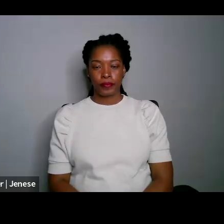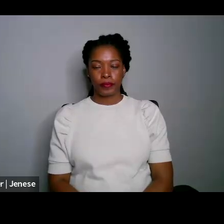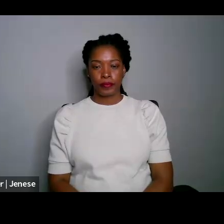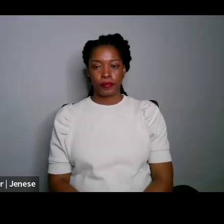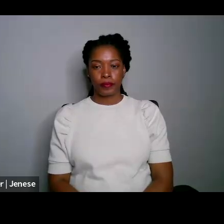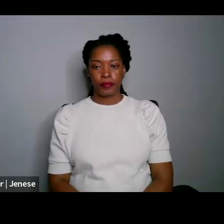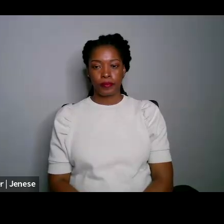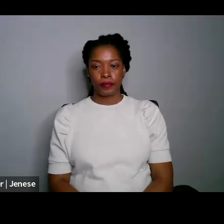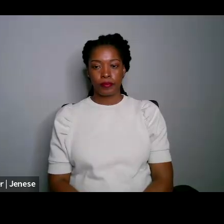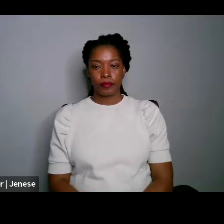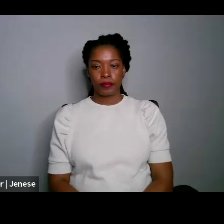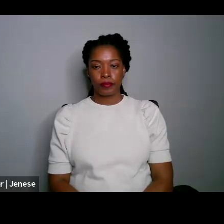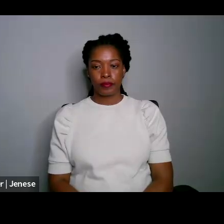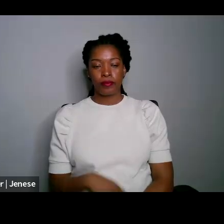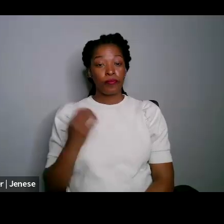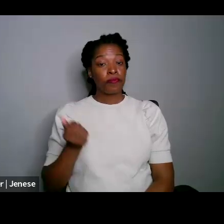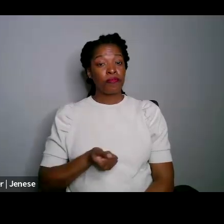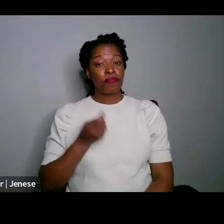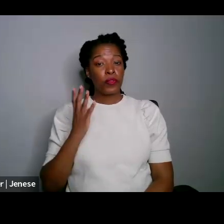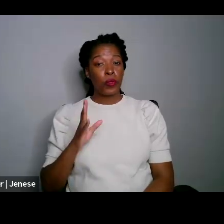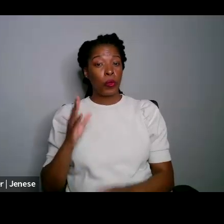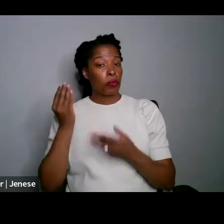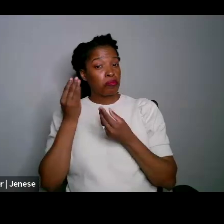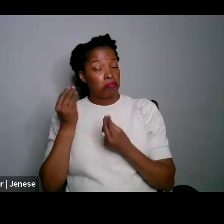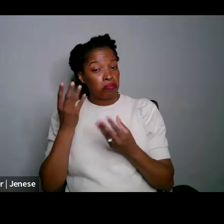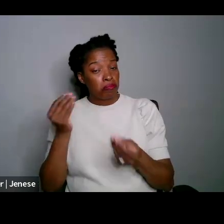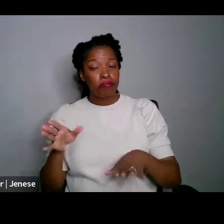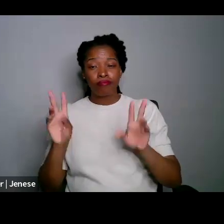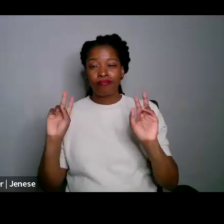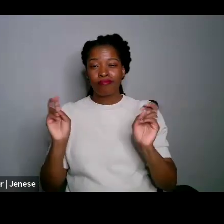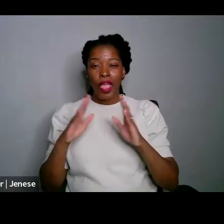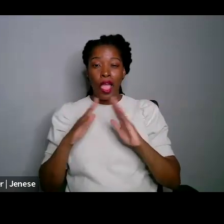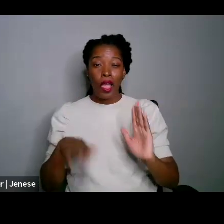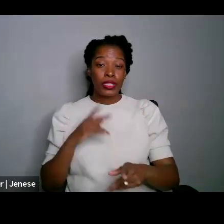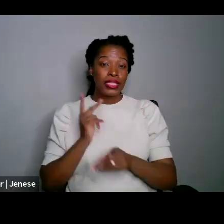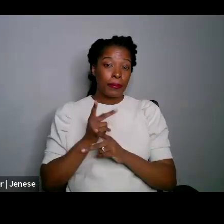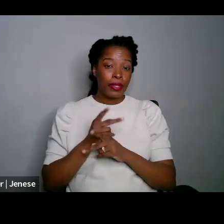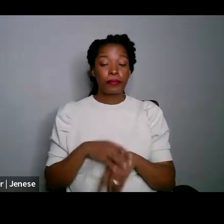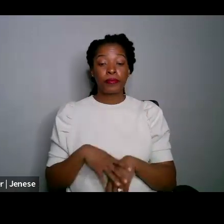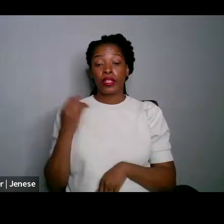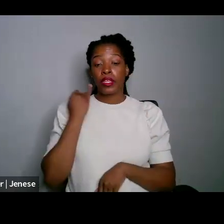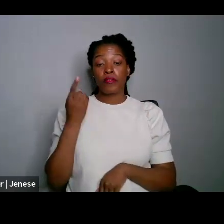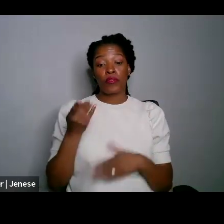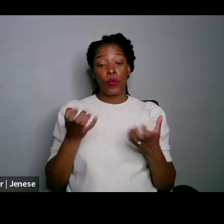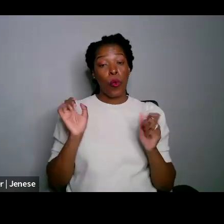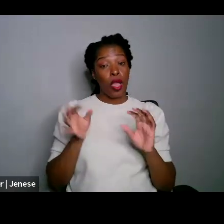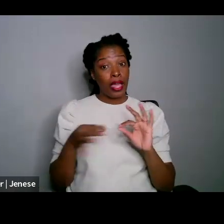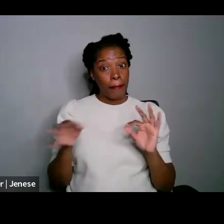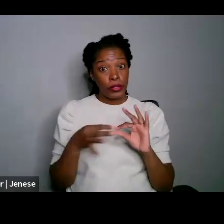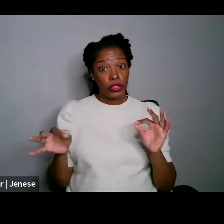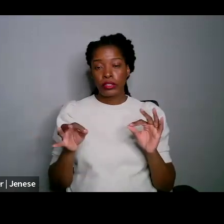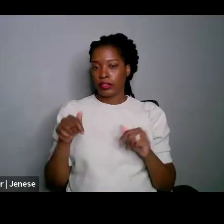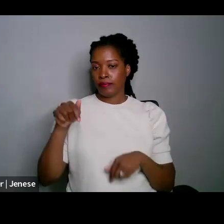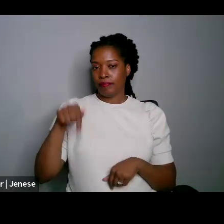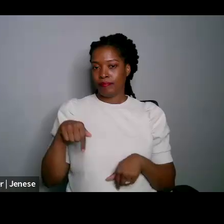Okay, just a few housekeeping things. Again, captions, if you want those captions, they are down at the bottom on